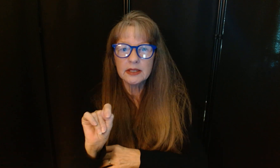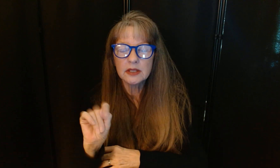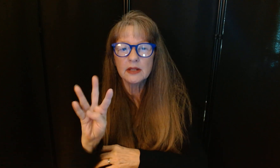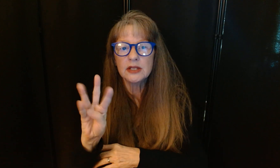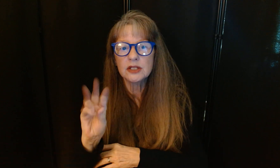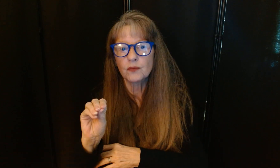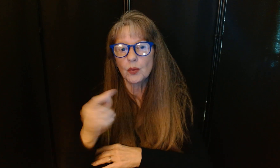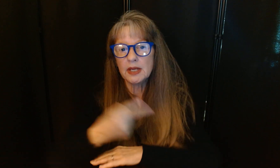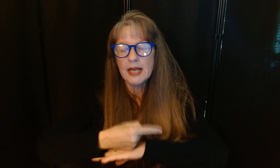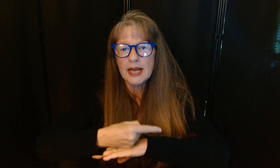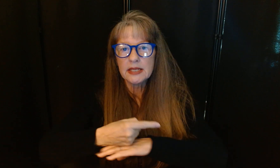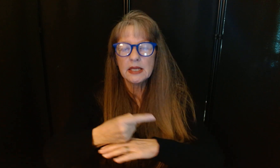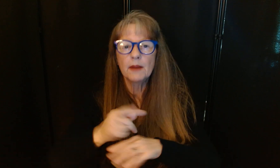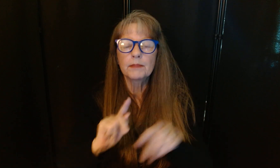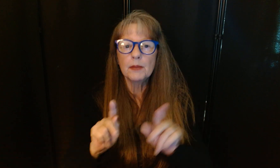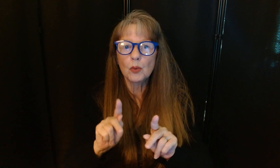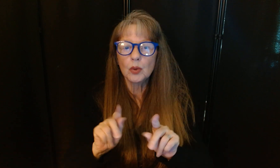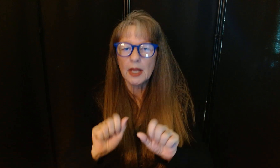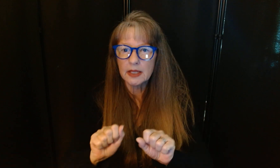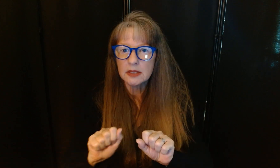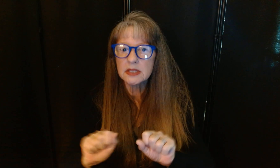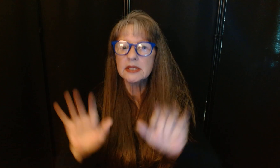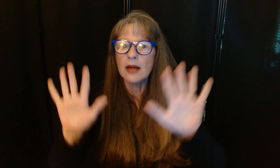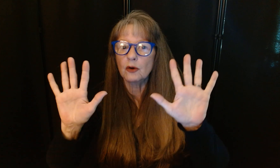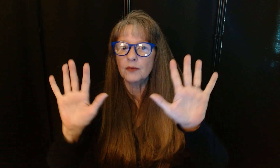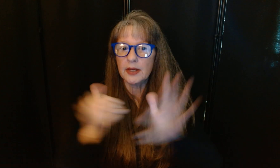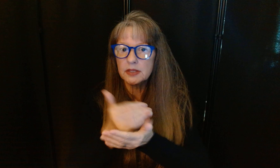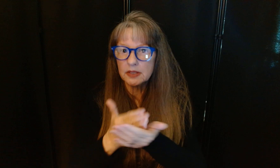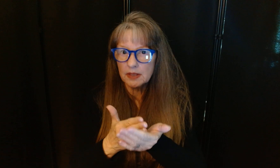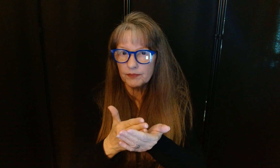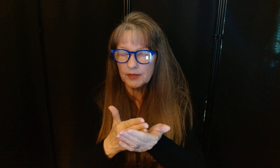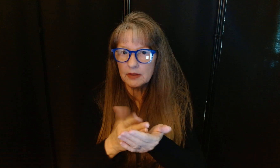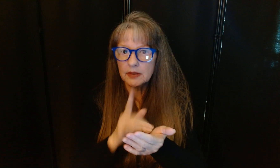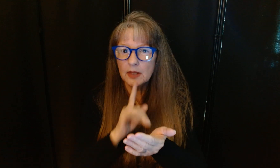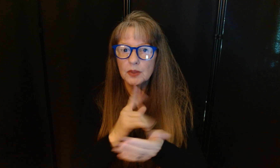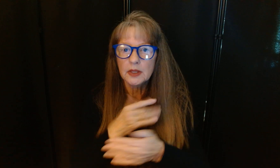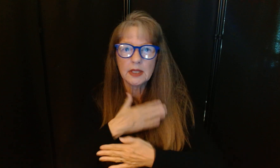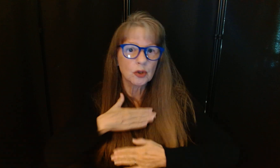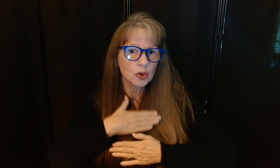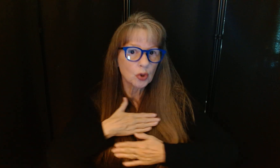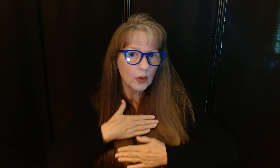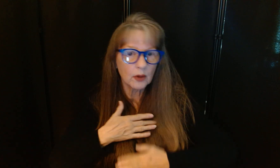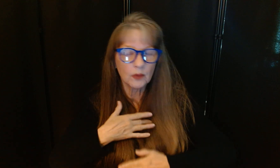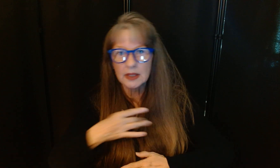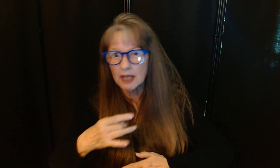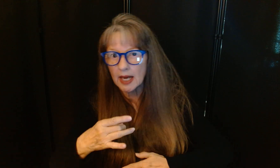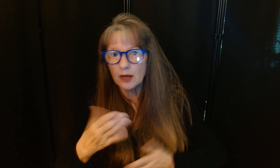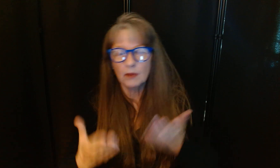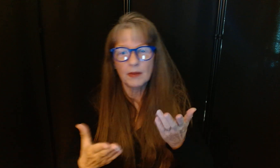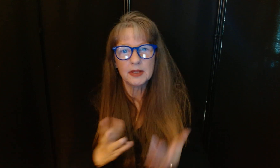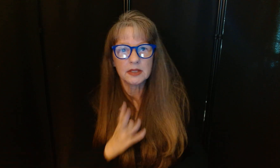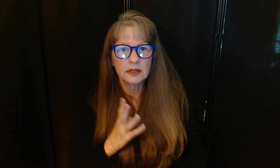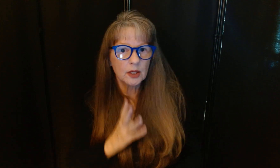it's the 40 days. People will like sacrifice something that they really enjoy or they like, or maybe it's a